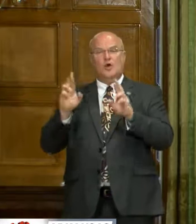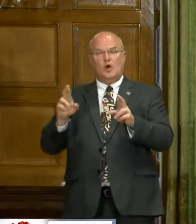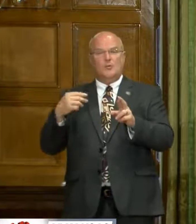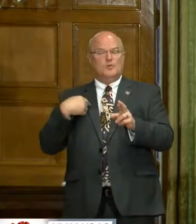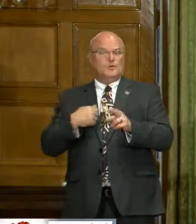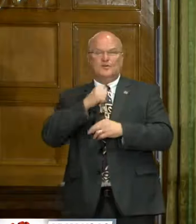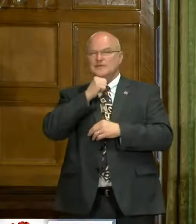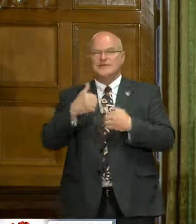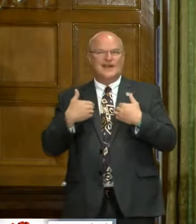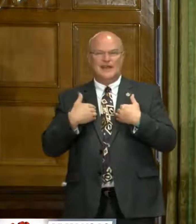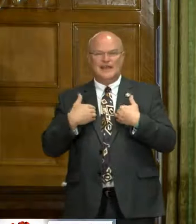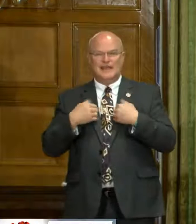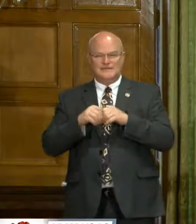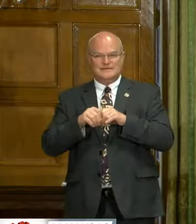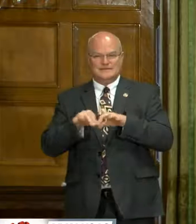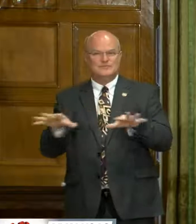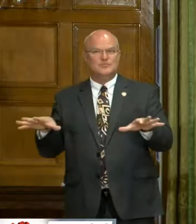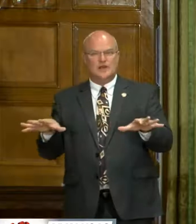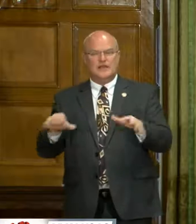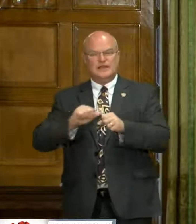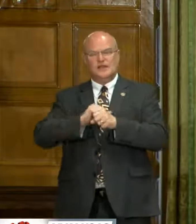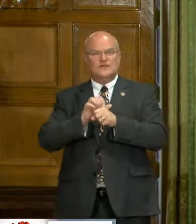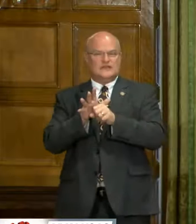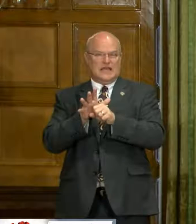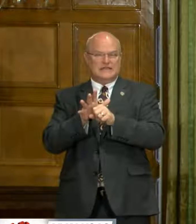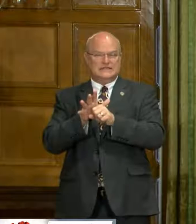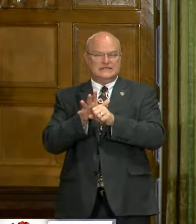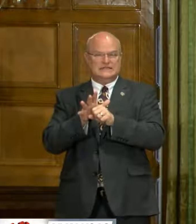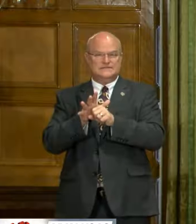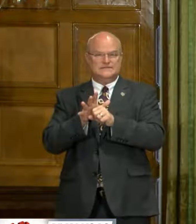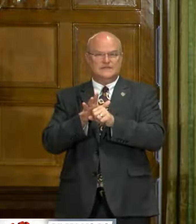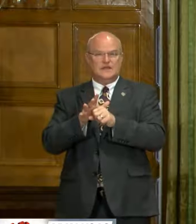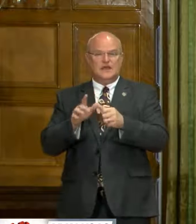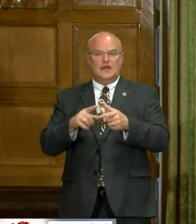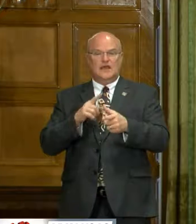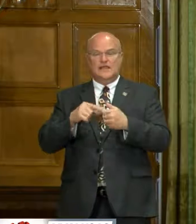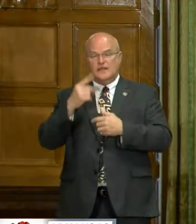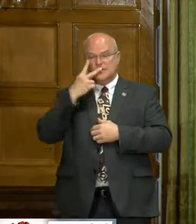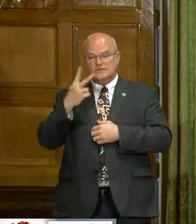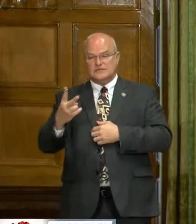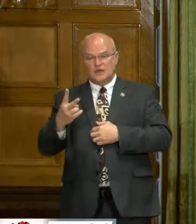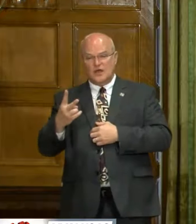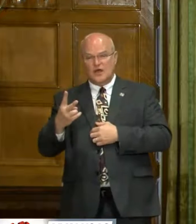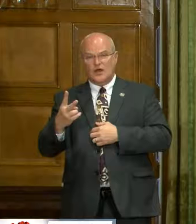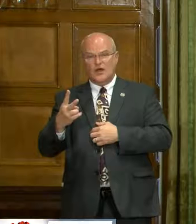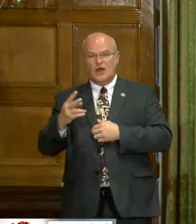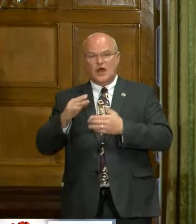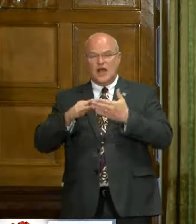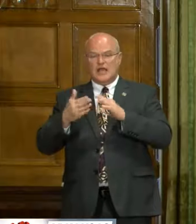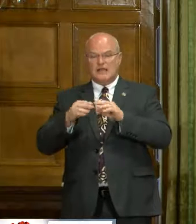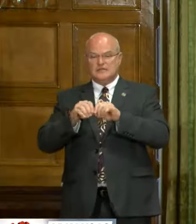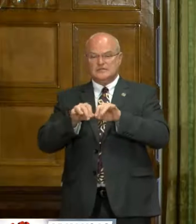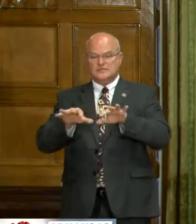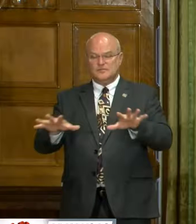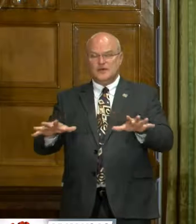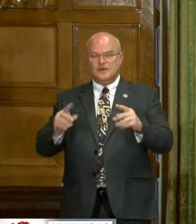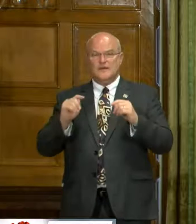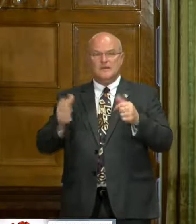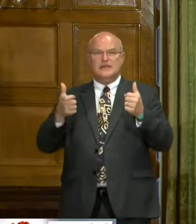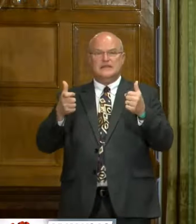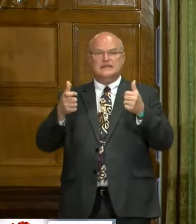that we would not have a spread of the COVID-19. But when we saw that there was community spread, we